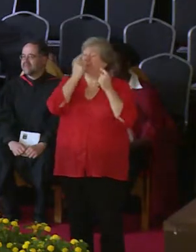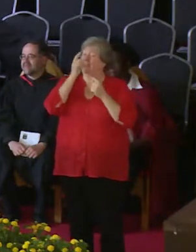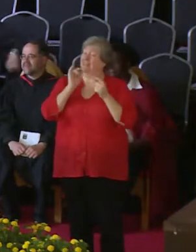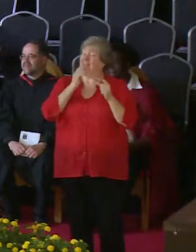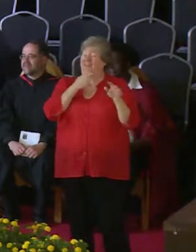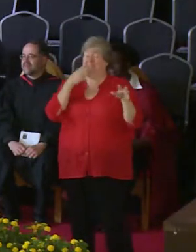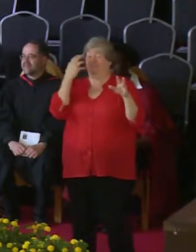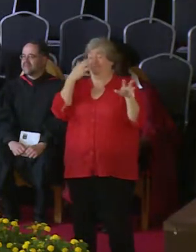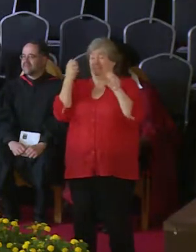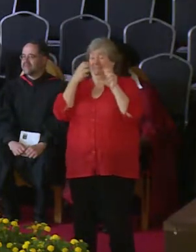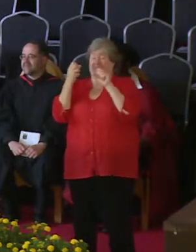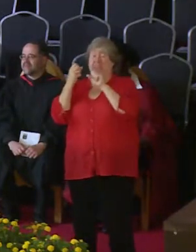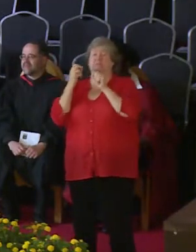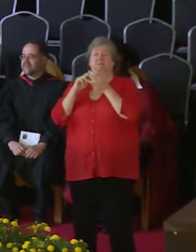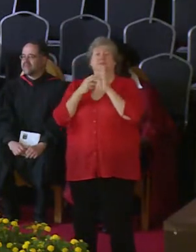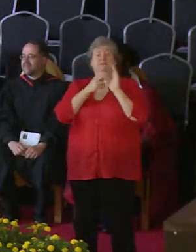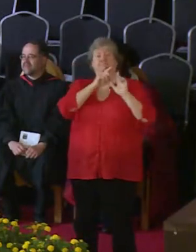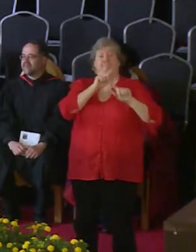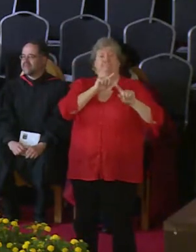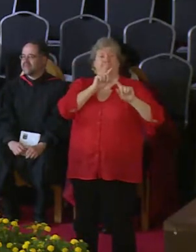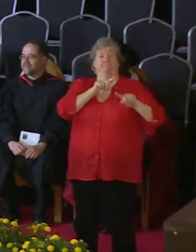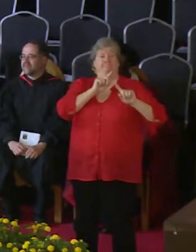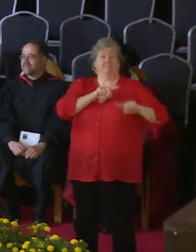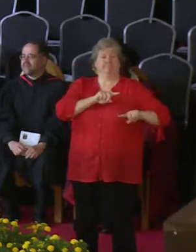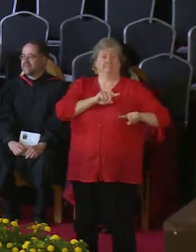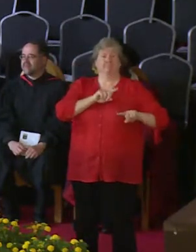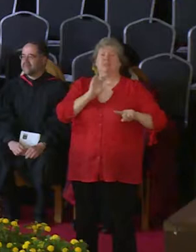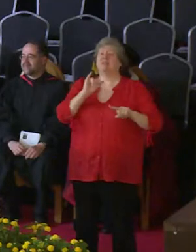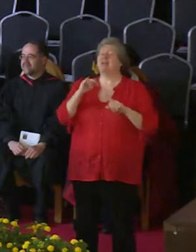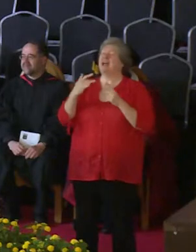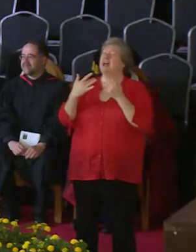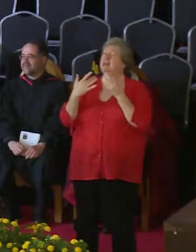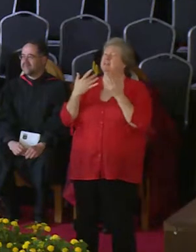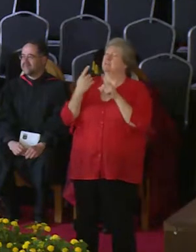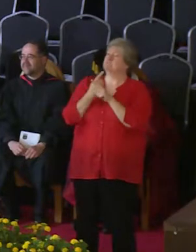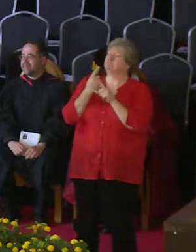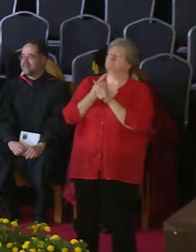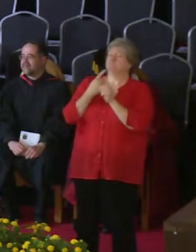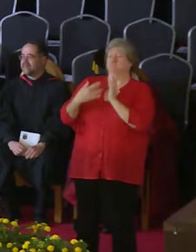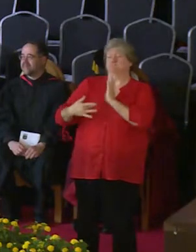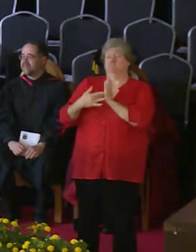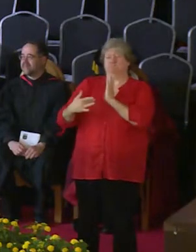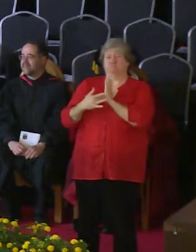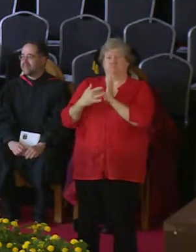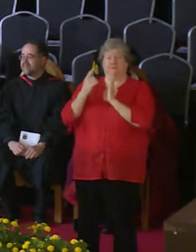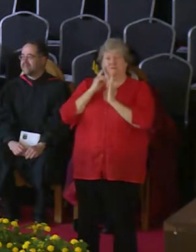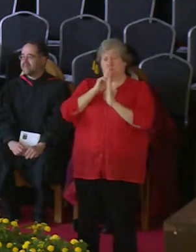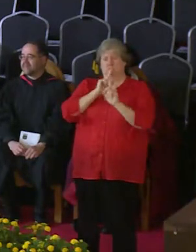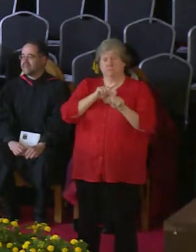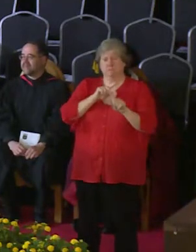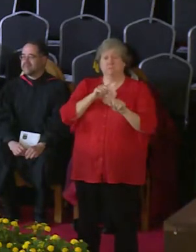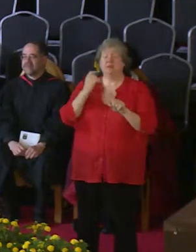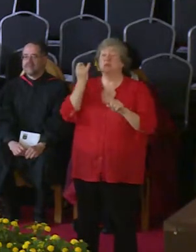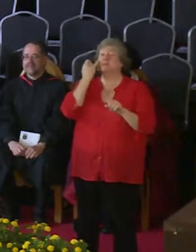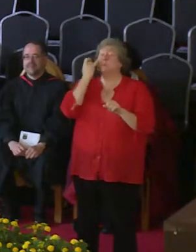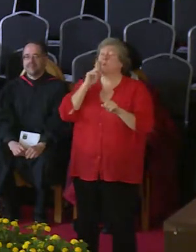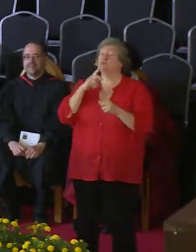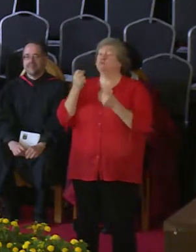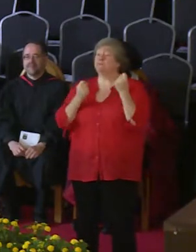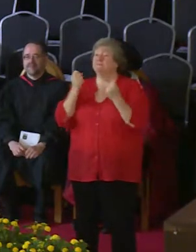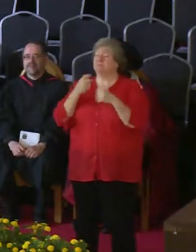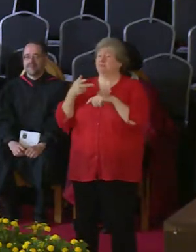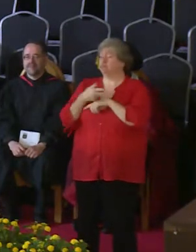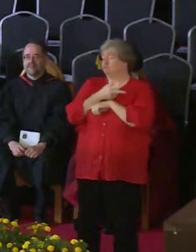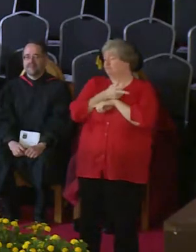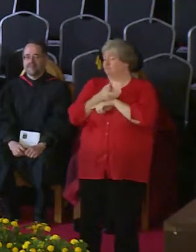thinking. Reactive thinking is a kind of tactical thinking process. It's what helps a driver negotiate the twists